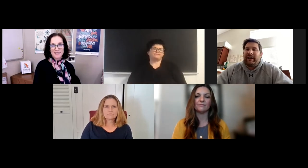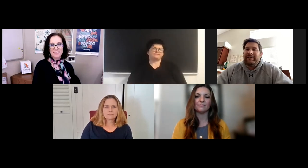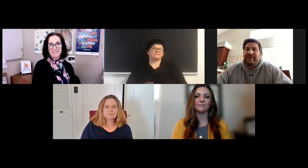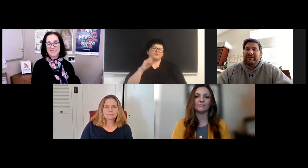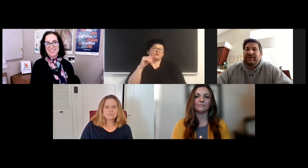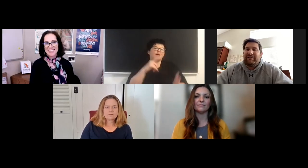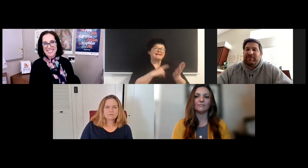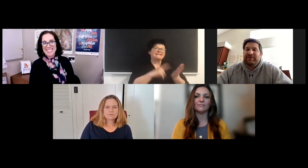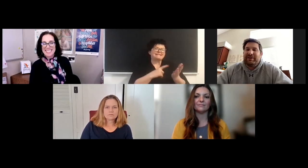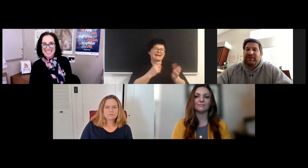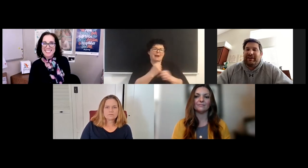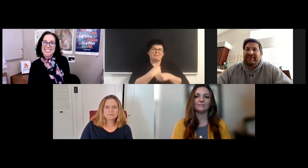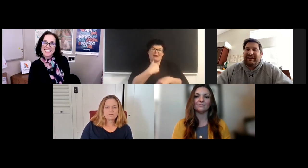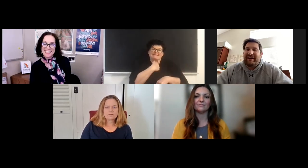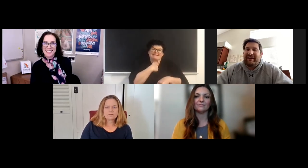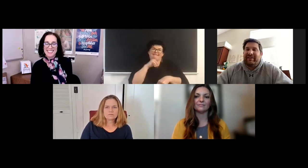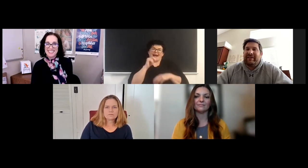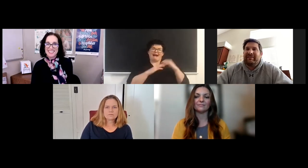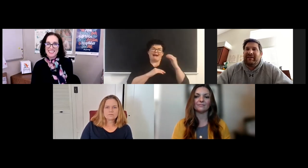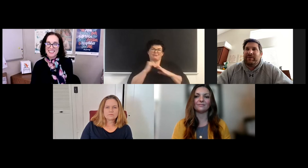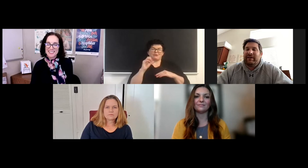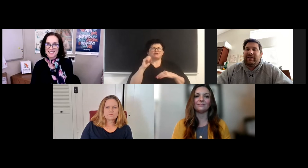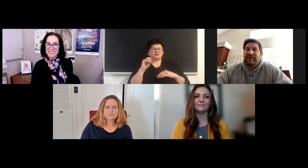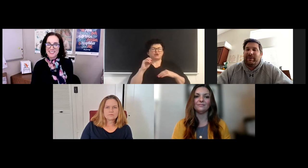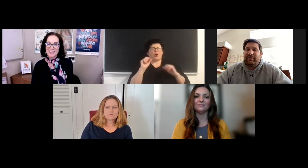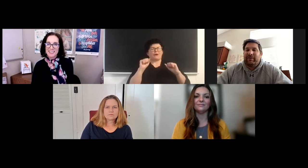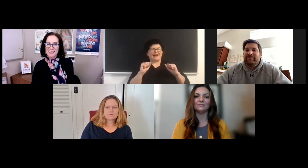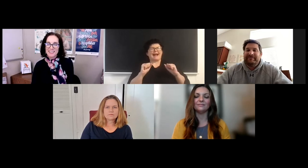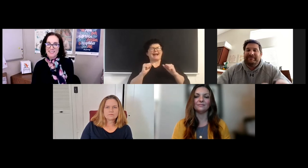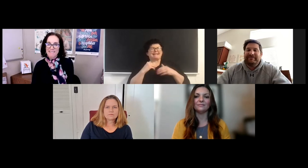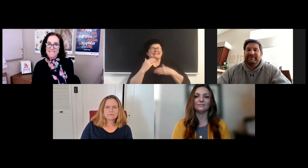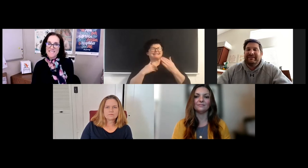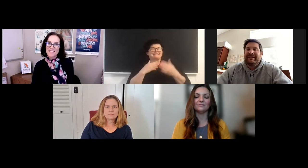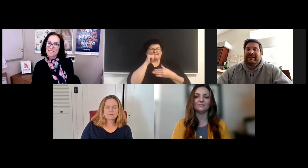sometimes we make ourselves uncomfortable so that things can be better for her.